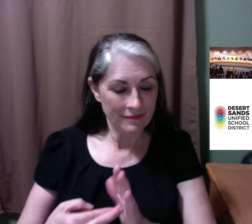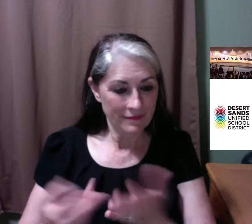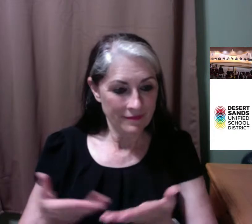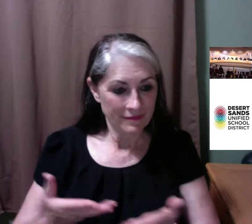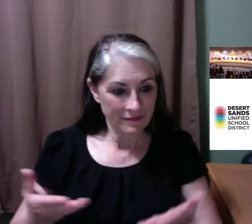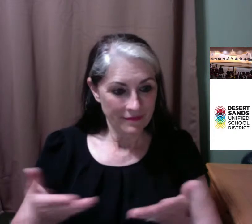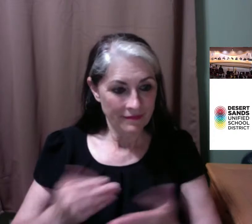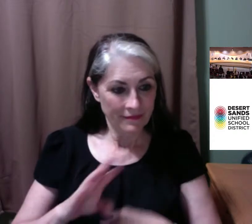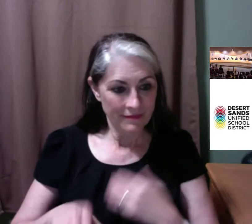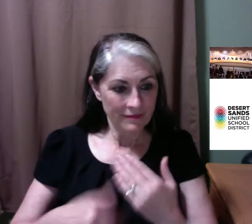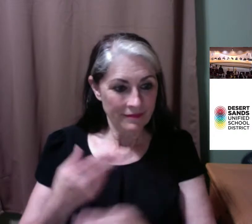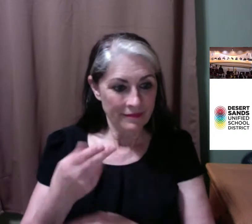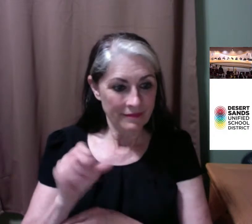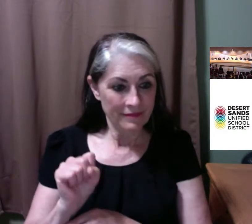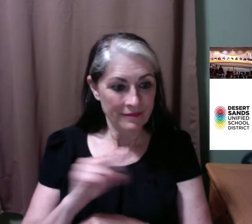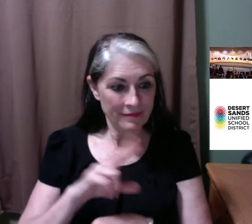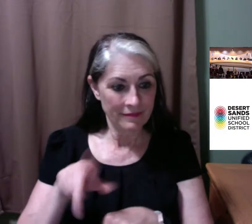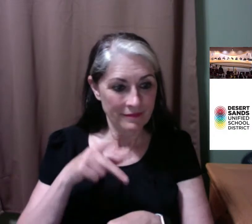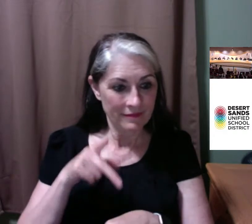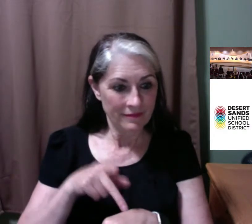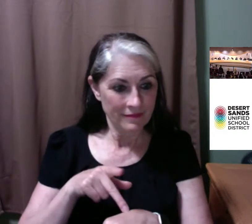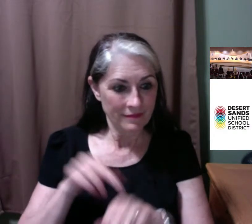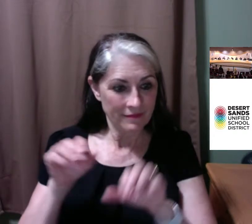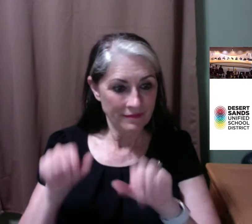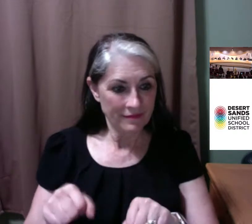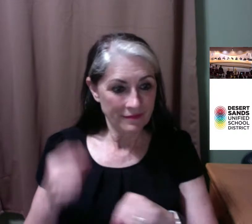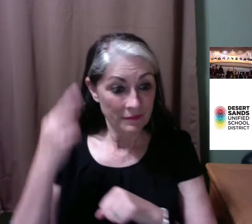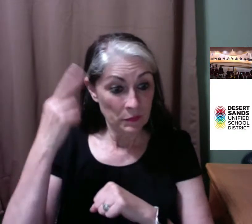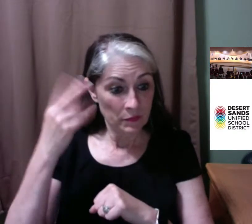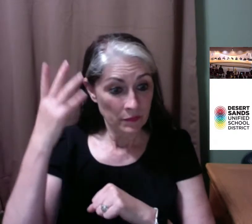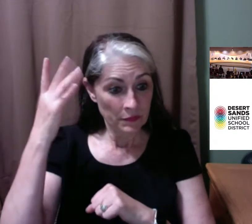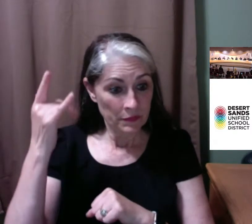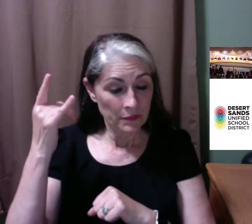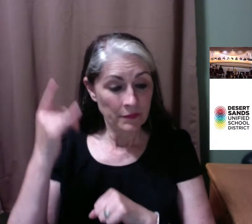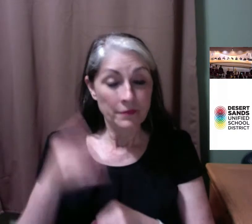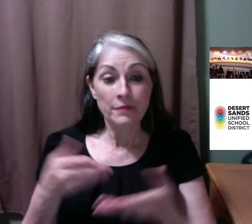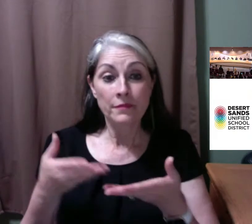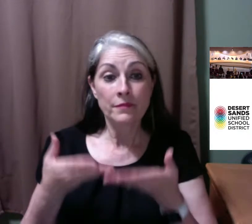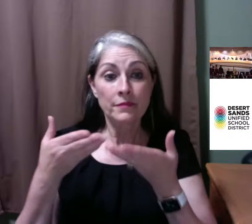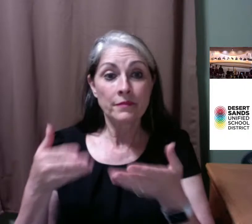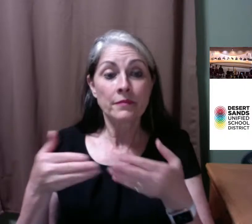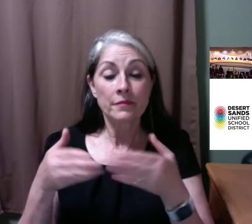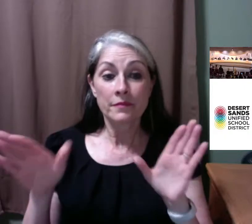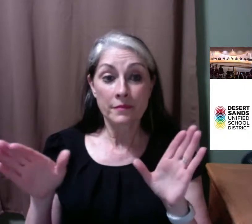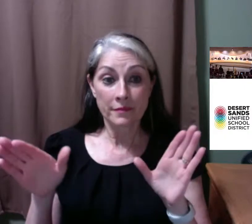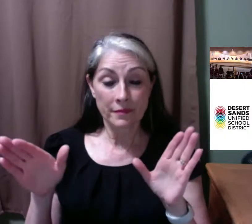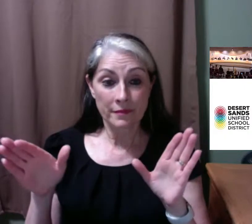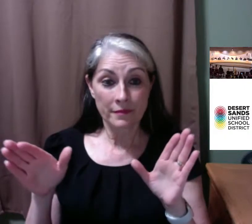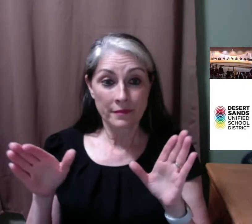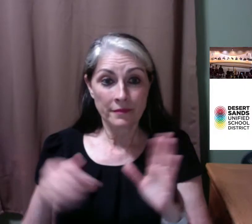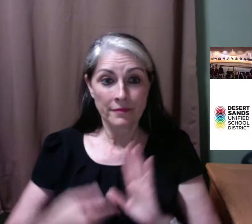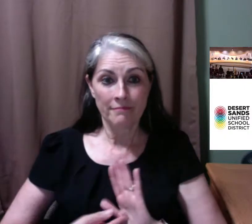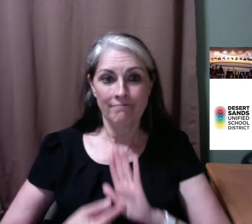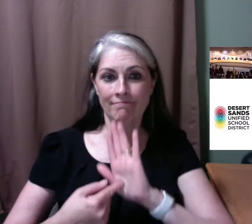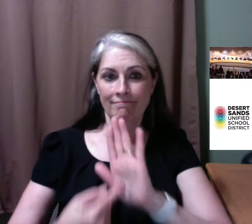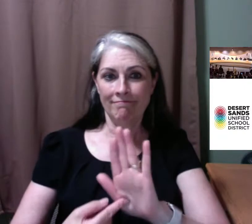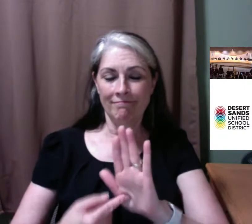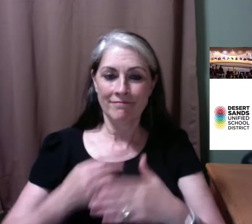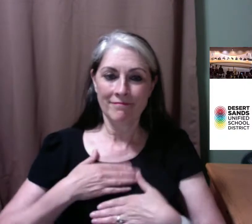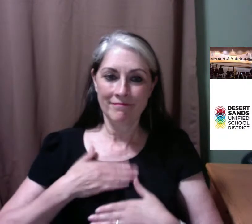on behalf of all of our high school principals. And the reason is because we want to offer a public expression of our